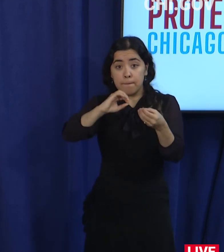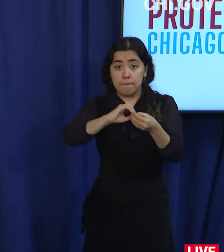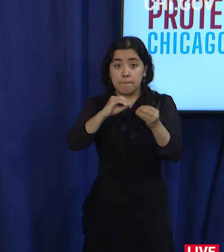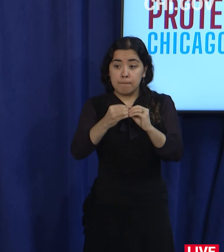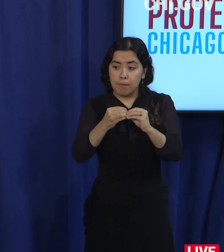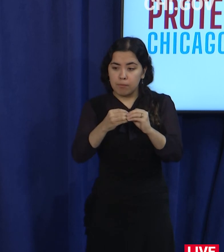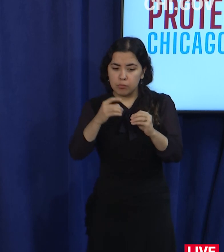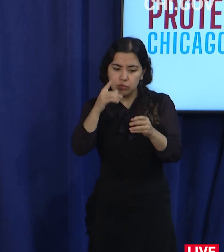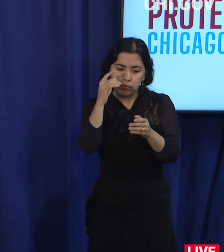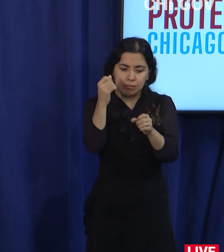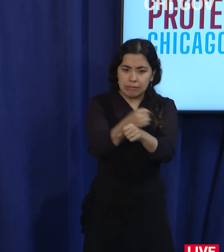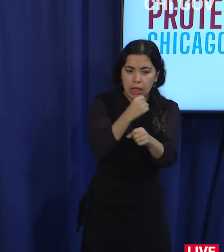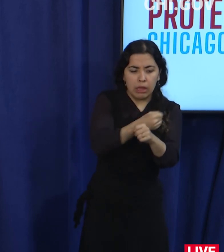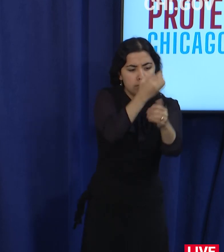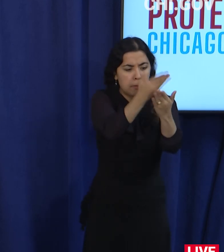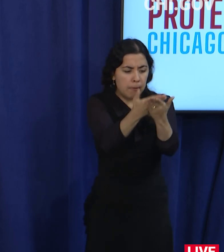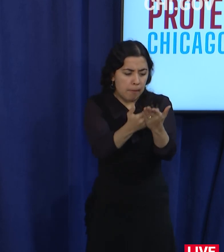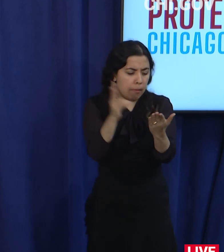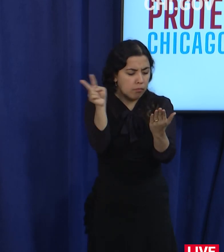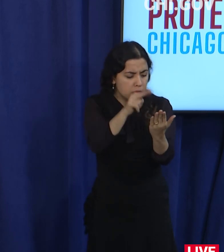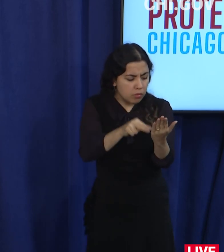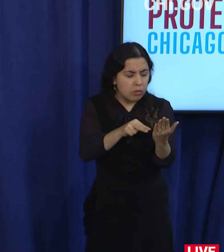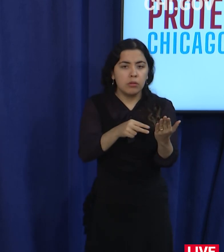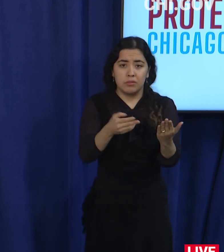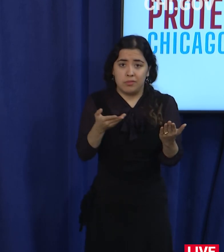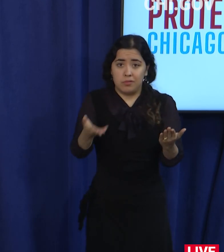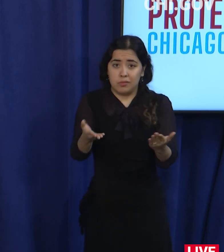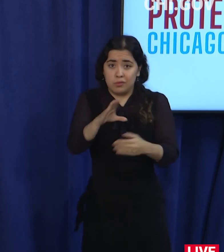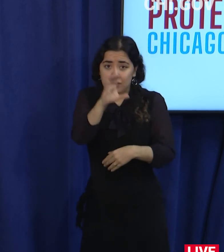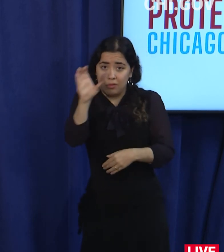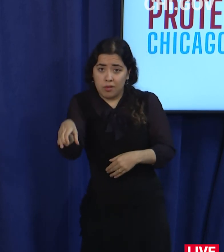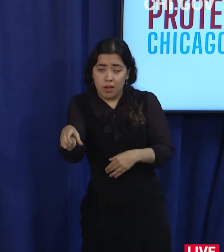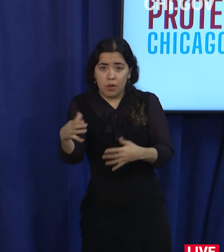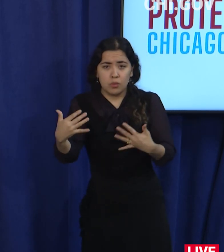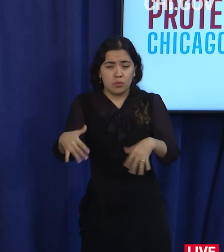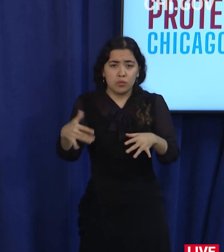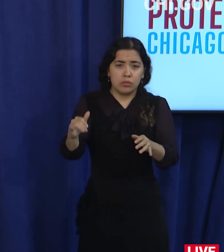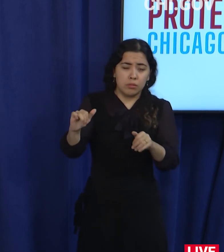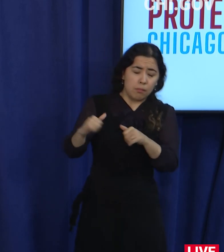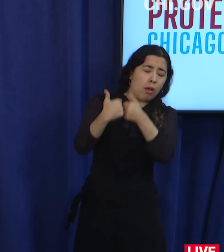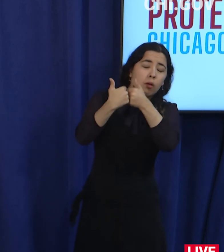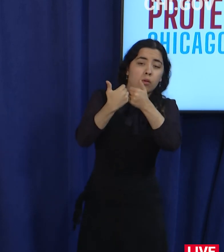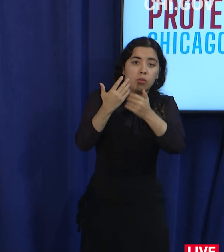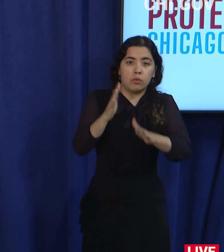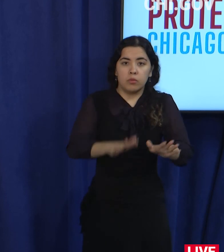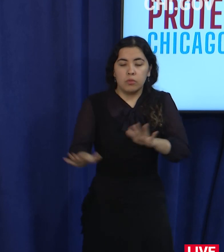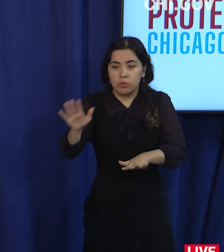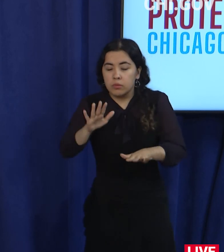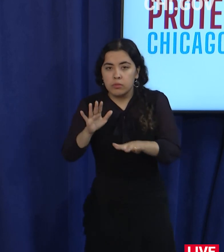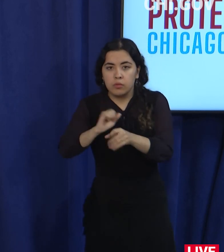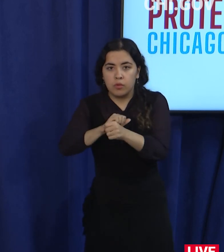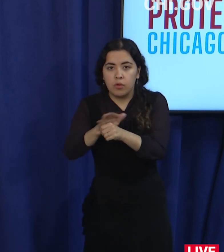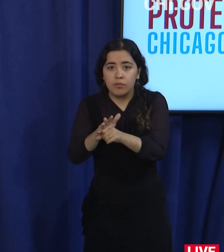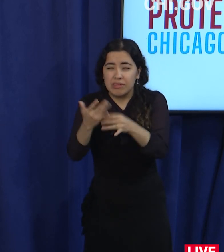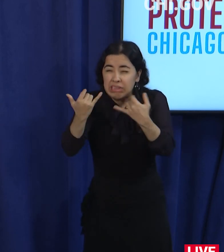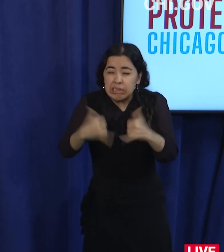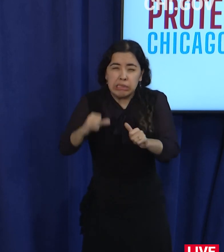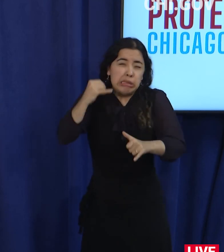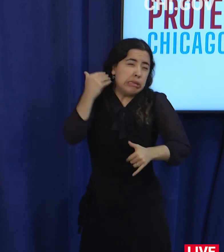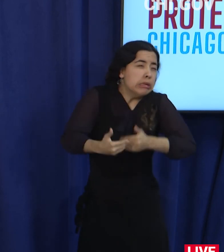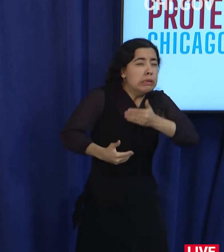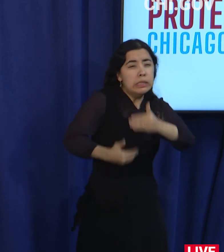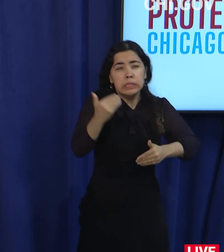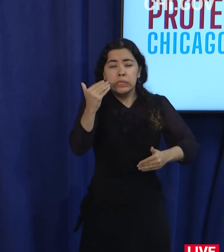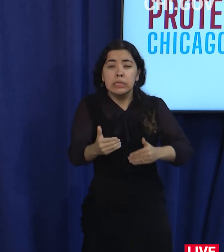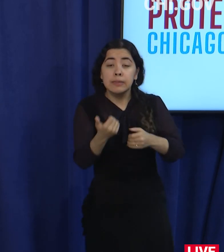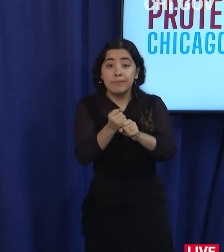much challenged by COVID-19, and why we are activating this ground game, if you will, to make sure that we're reaching